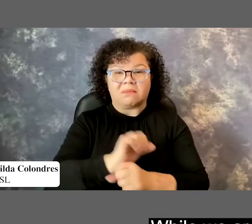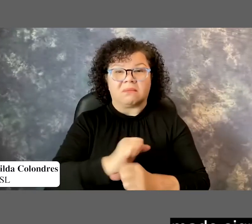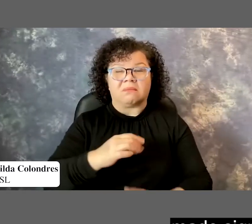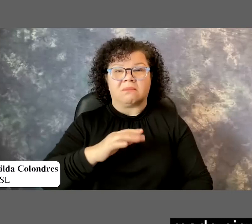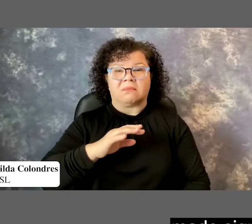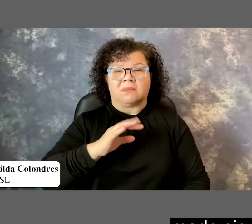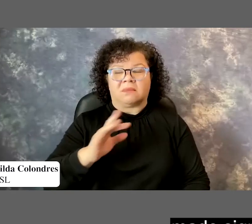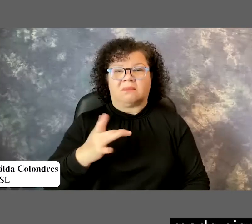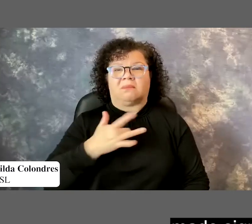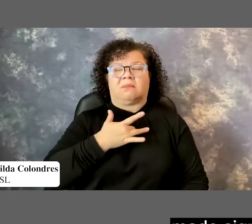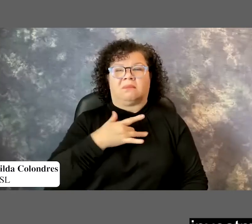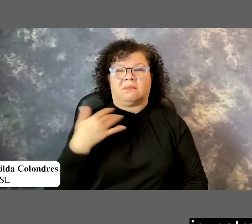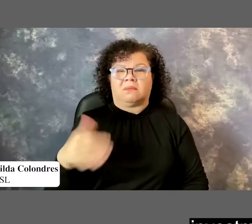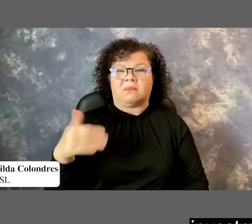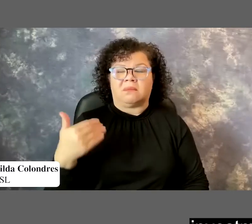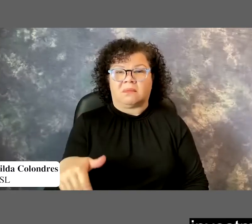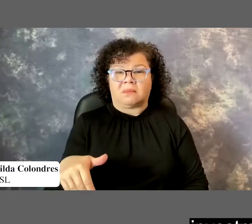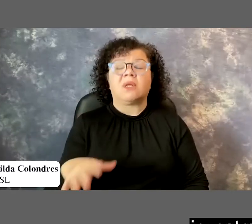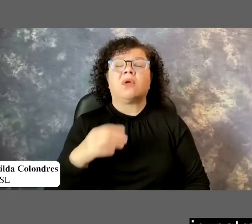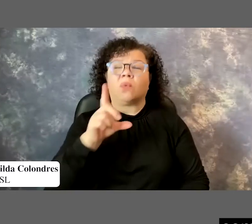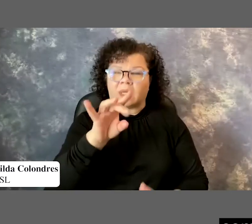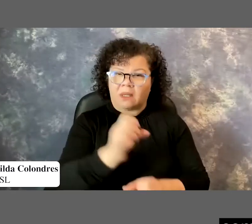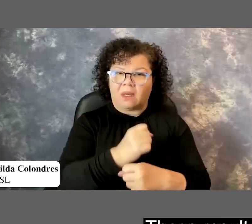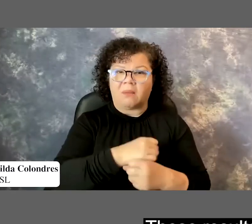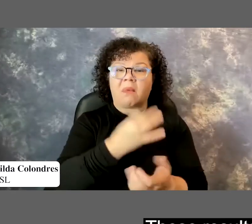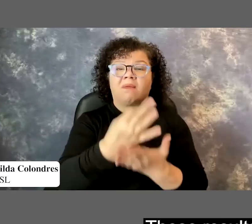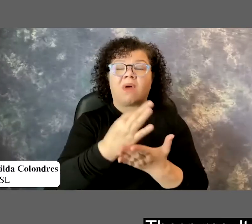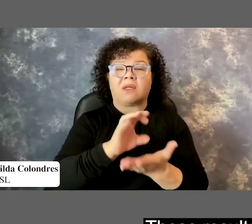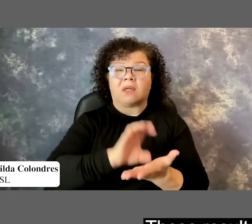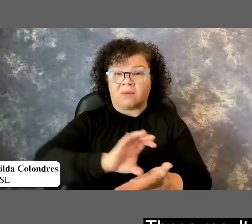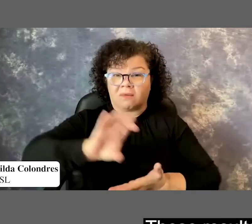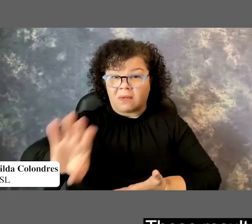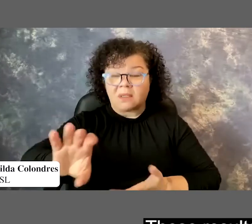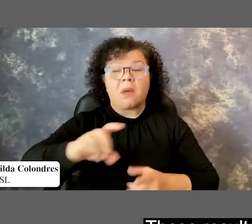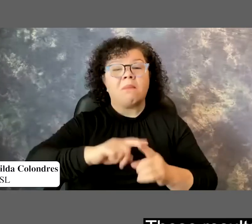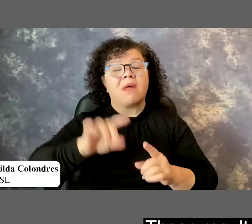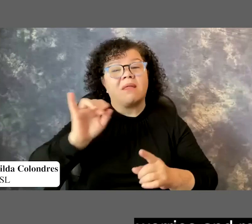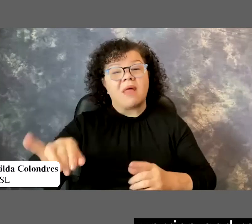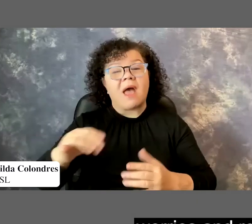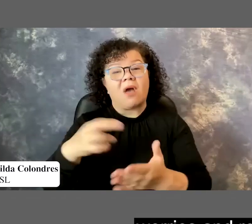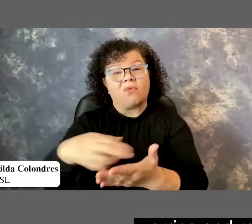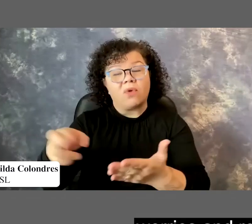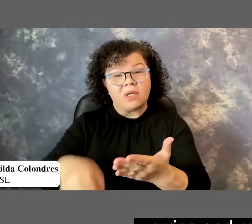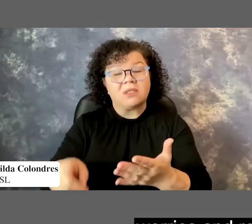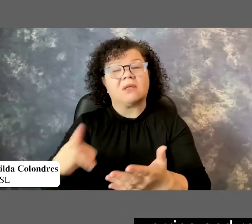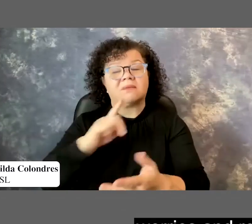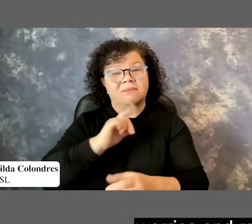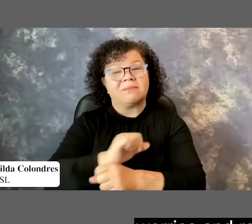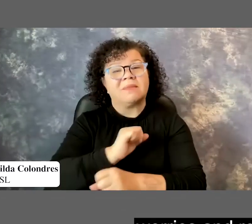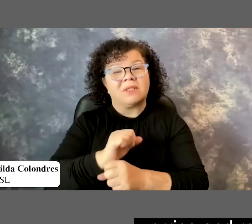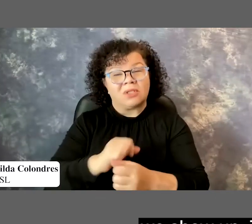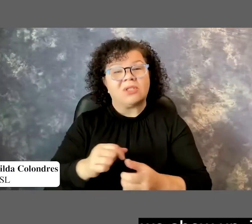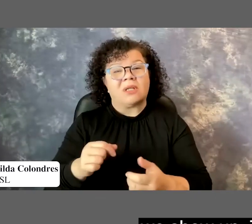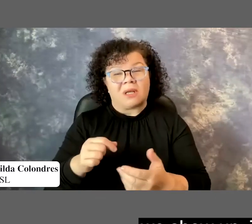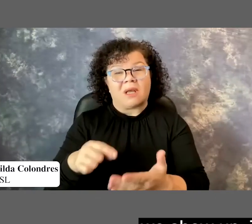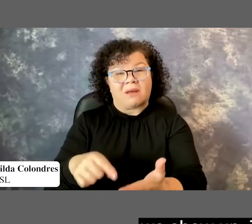made significant financial investments in these communities, these results matched our own worries and reflections about how